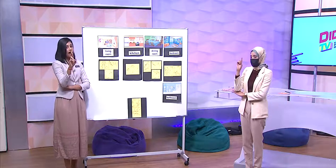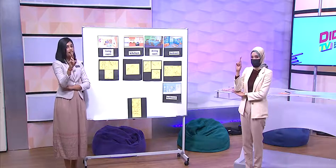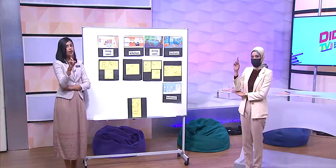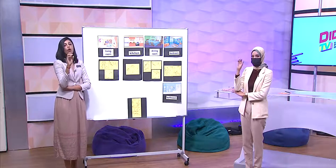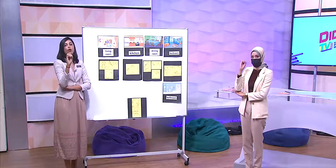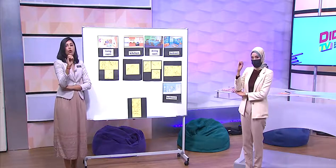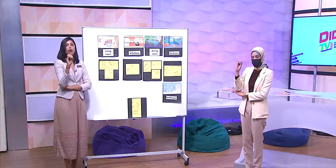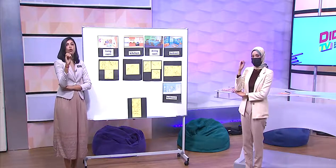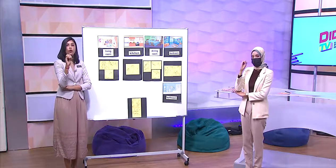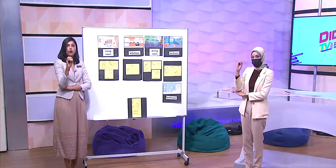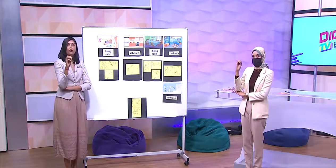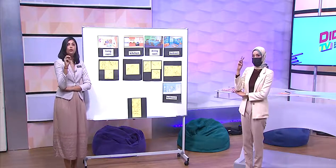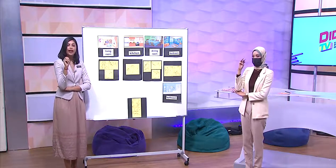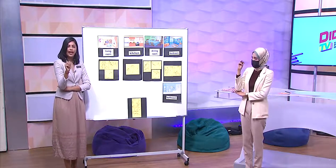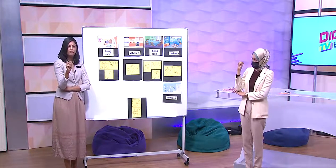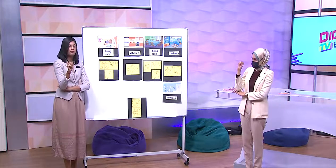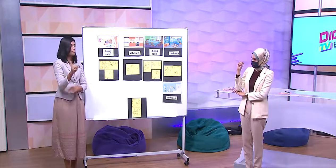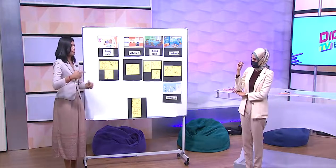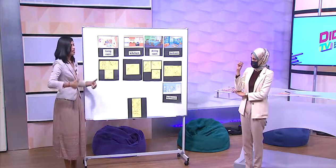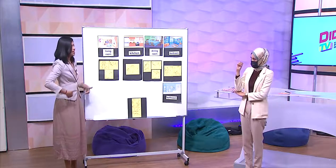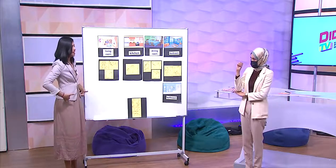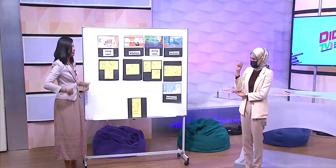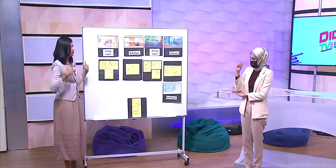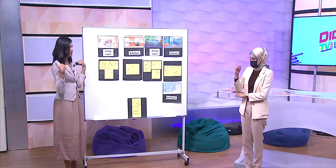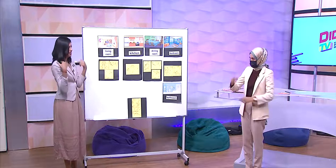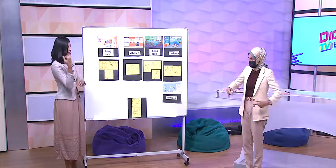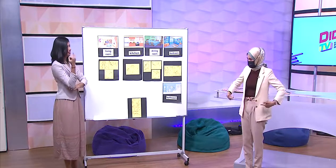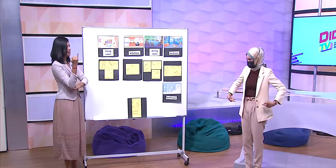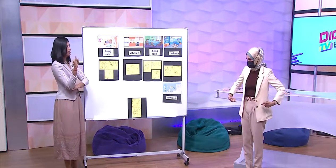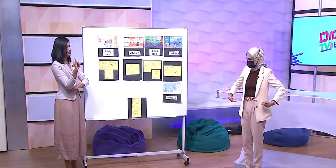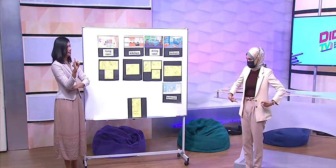R. O. O. M. Leaving.